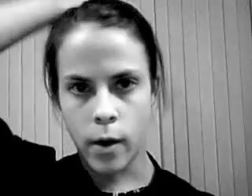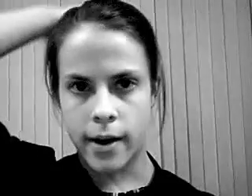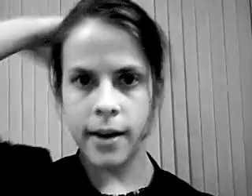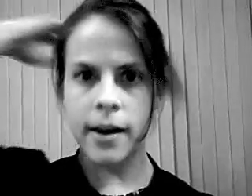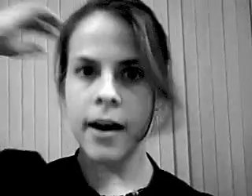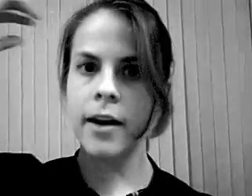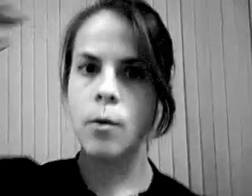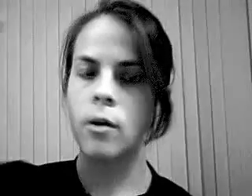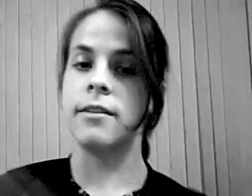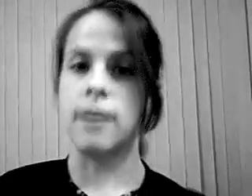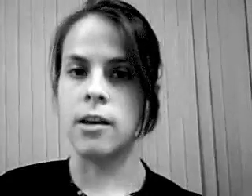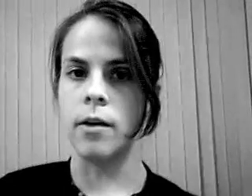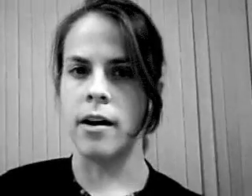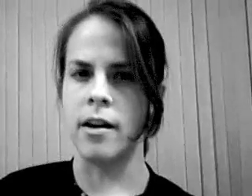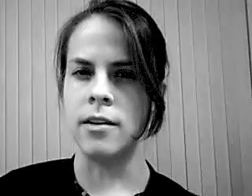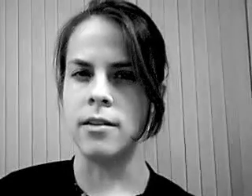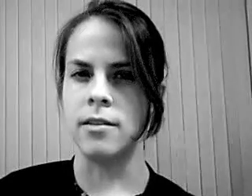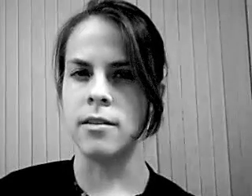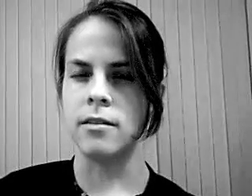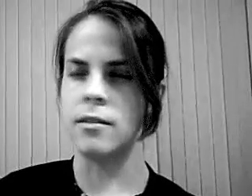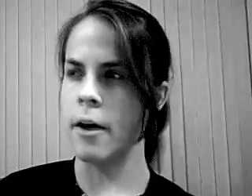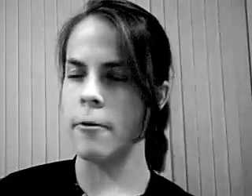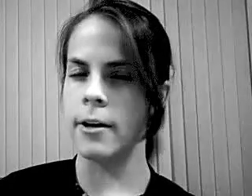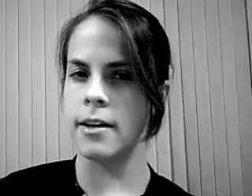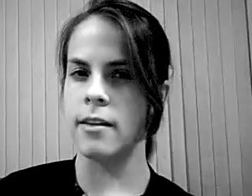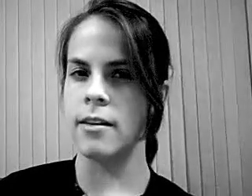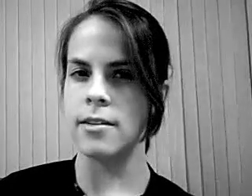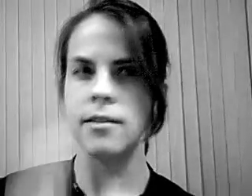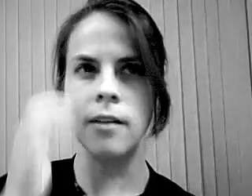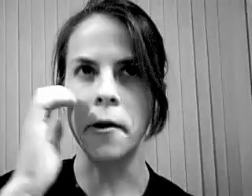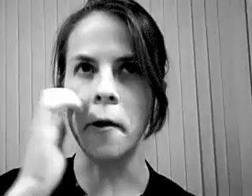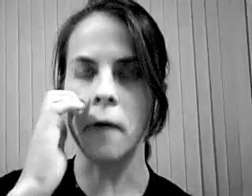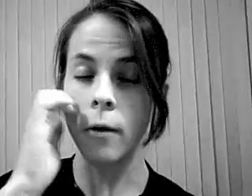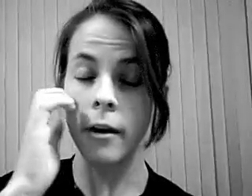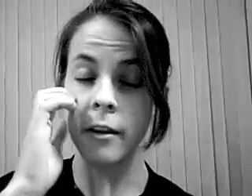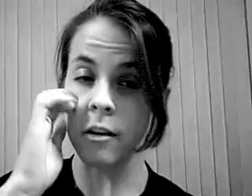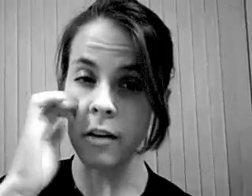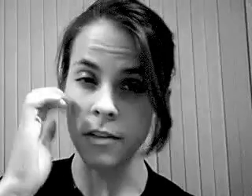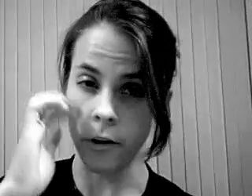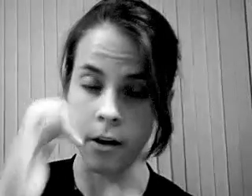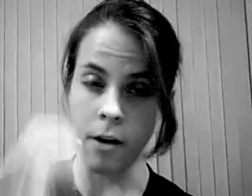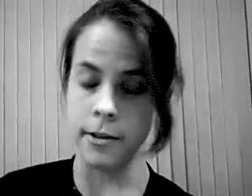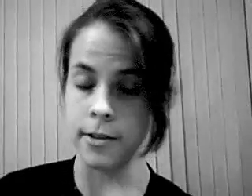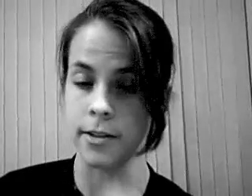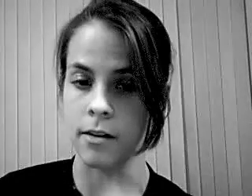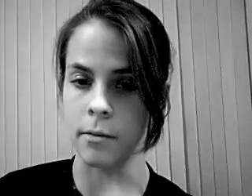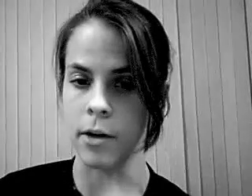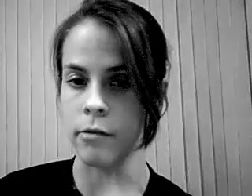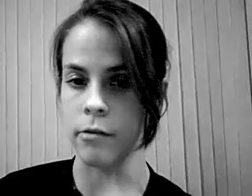Anyway, I wanted to thank you guys. Did I already say this? I don't know. I wanted to thank you guys for your comments on my girlfriend